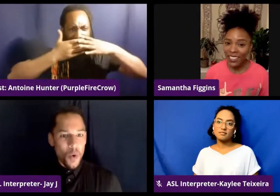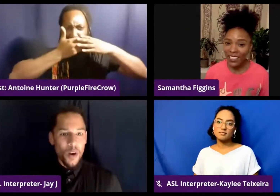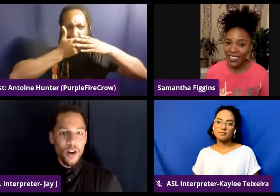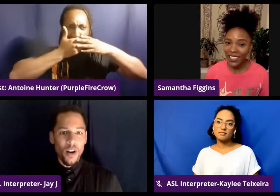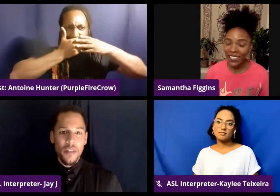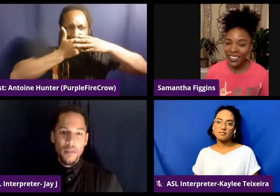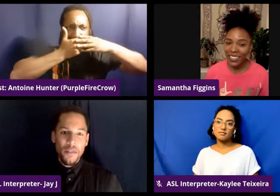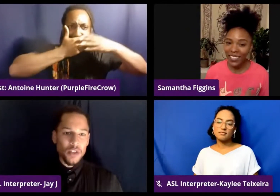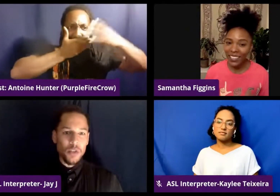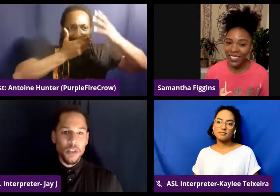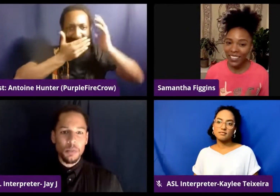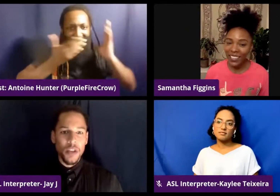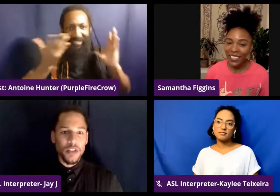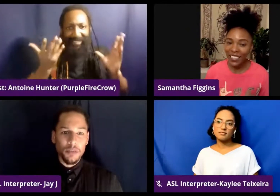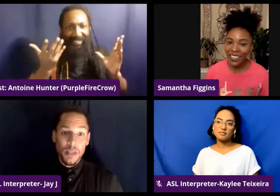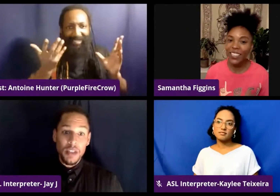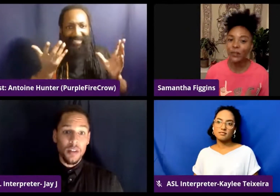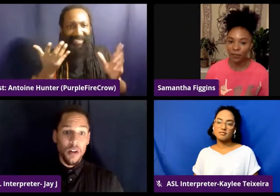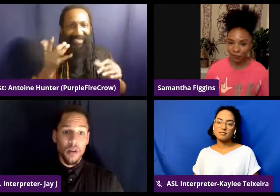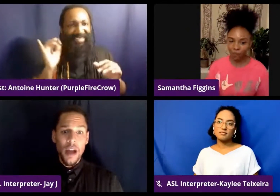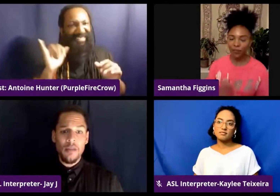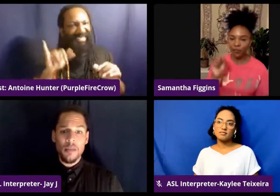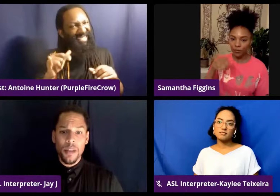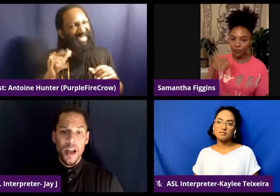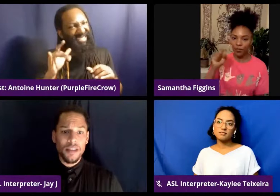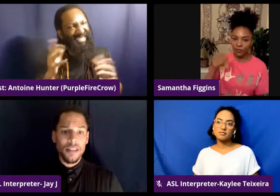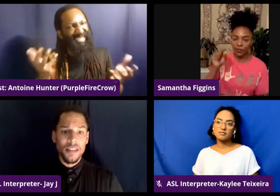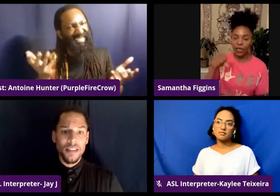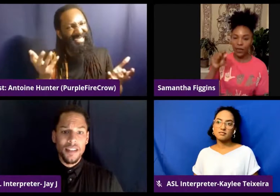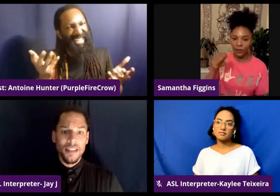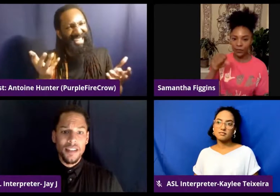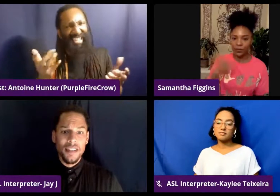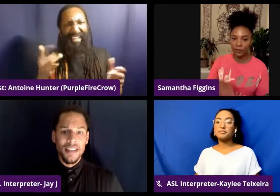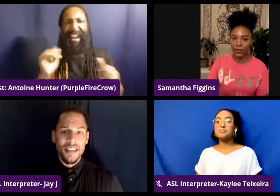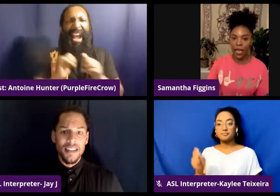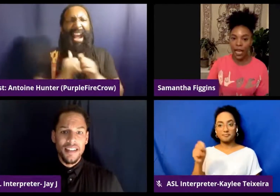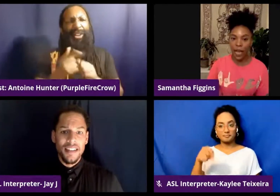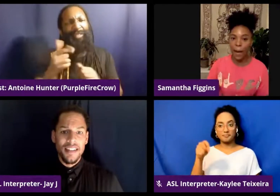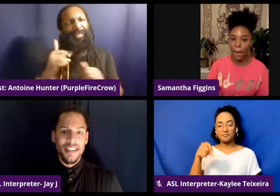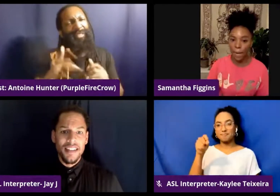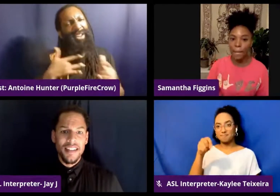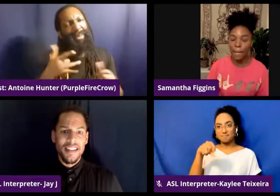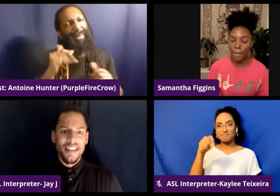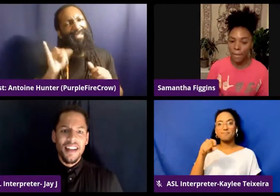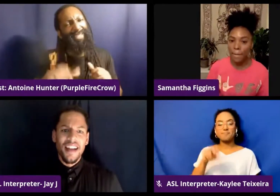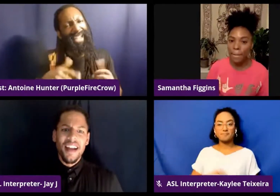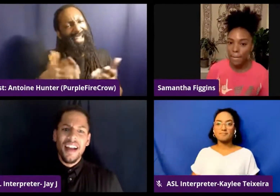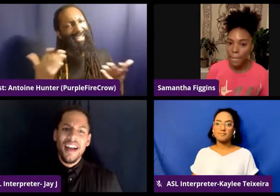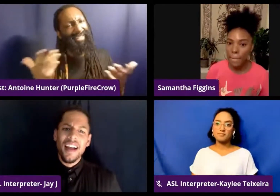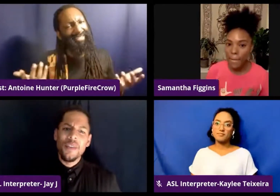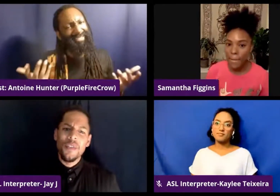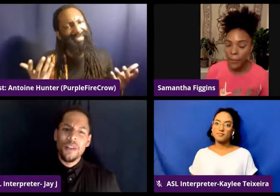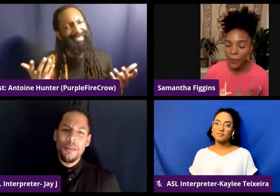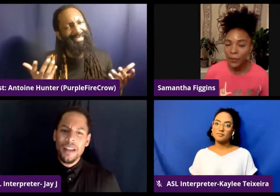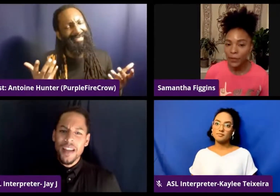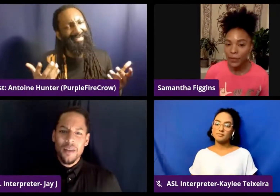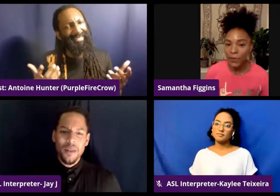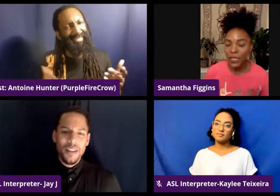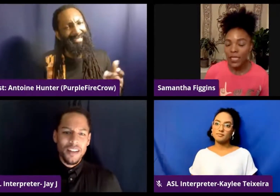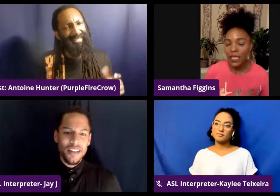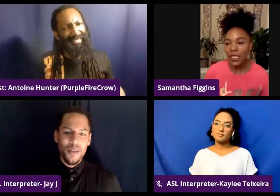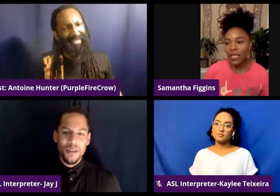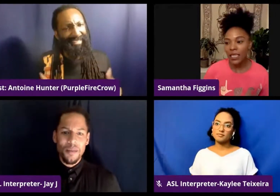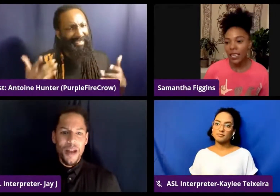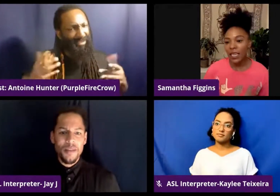requires more of that facial expressions because our mouths are blocked. Yeah. Feel about that? How do you feel about